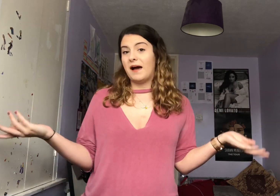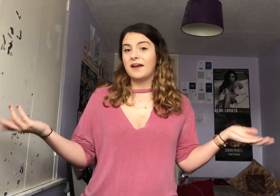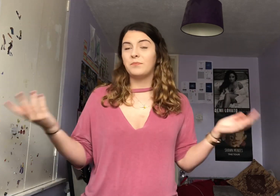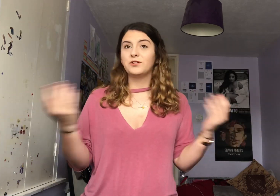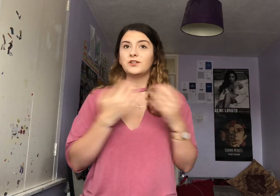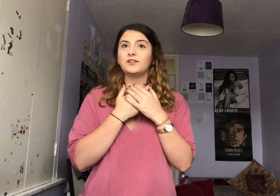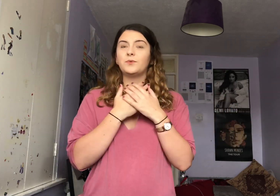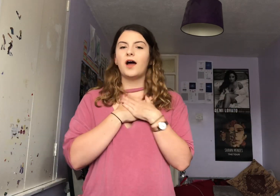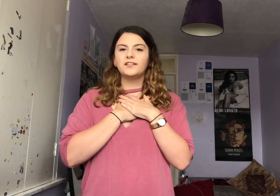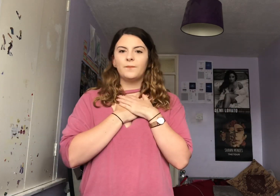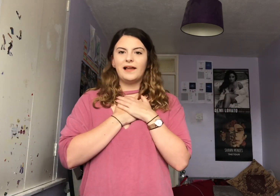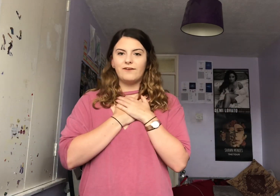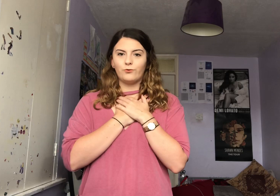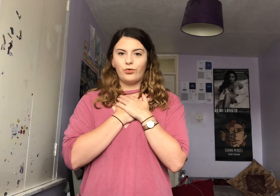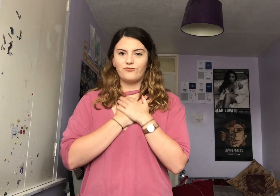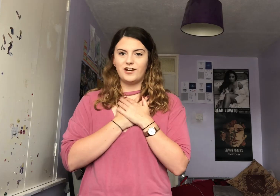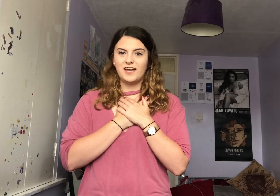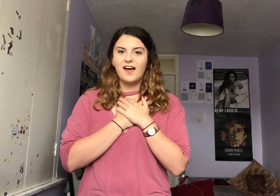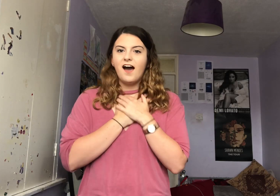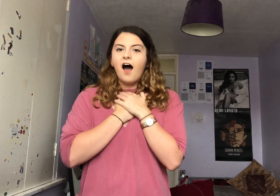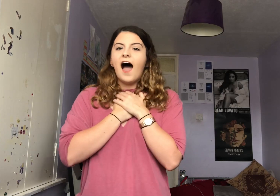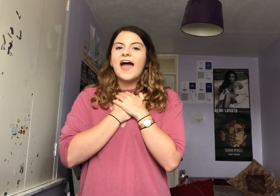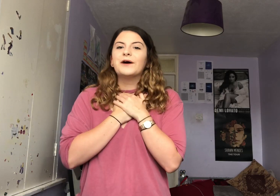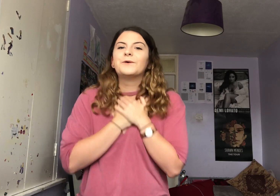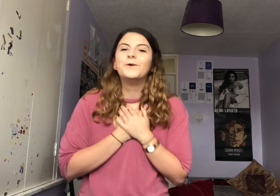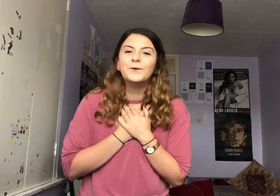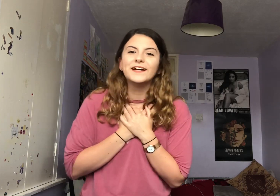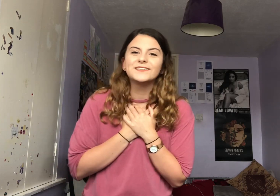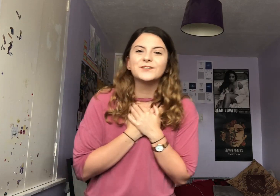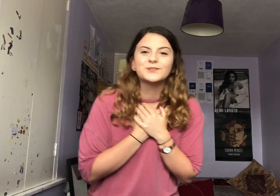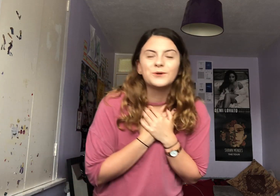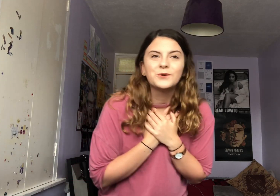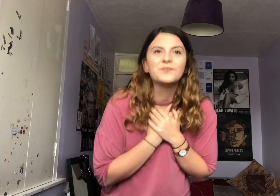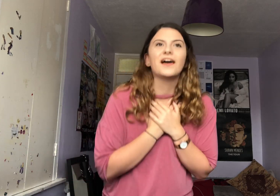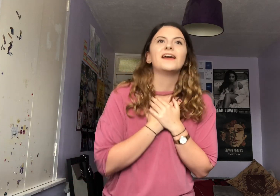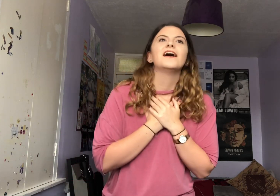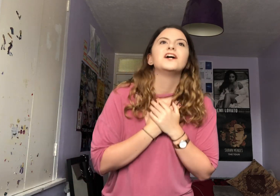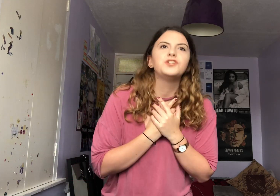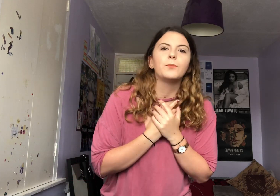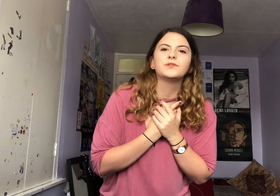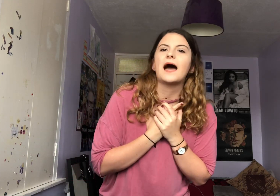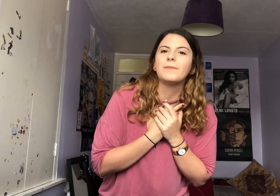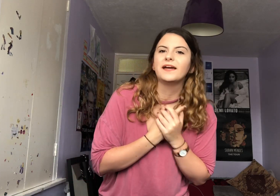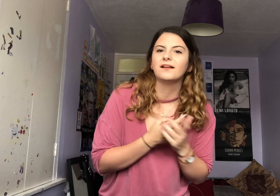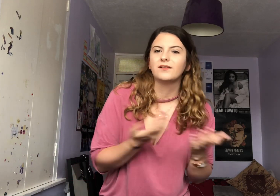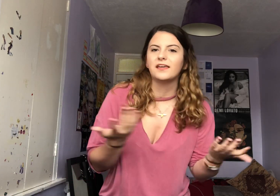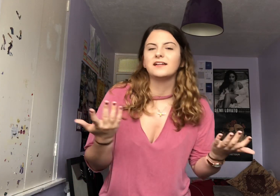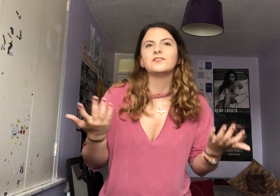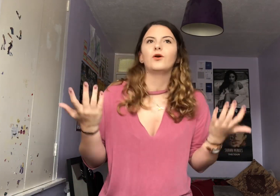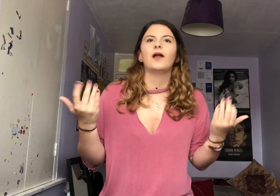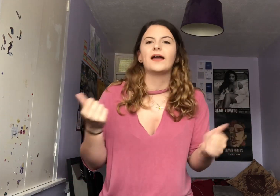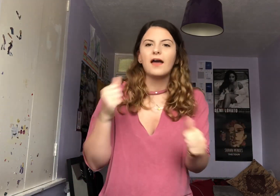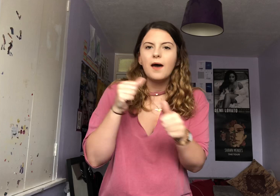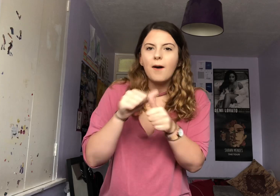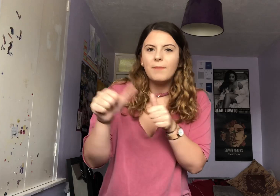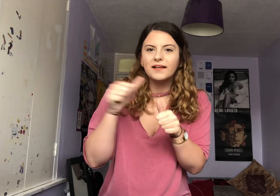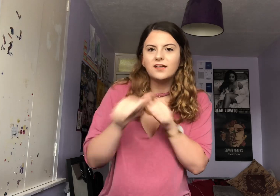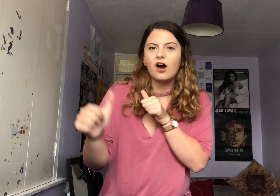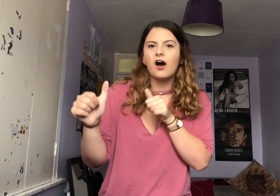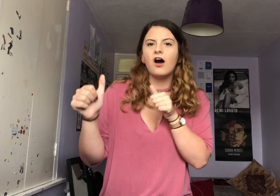bad, because when I done my level 3 I always got told off like double tapping things. So like better,